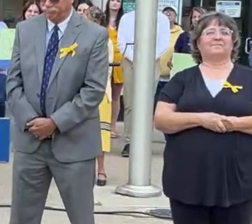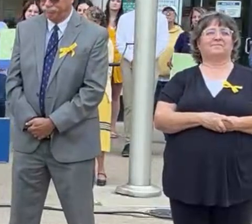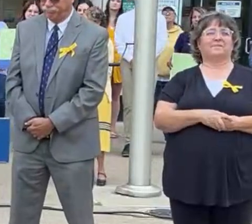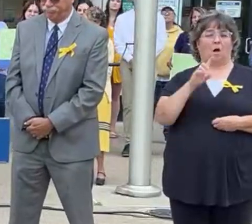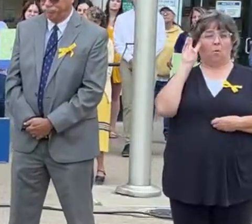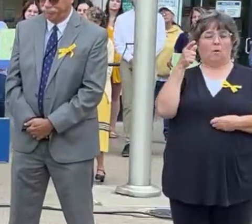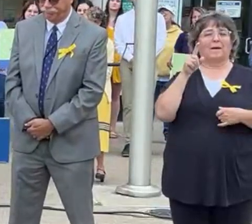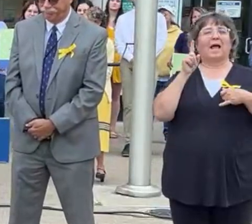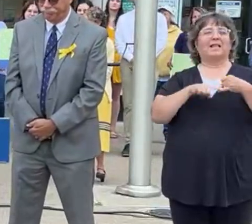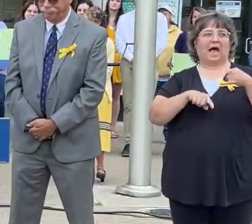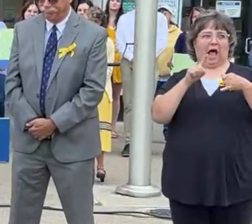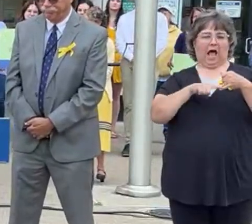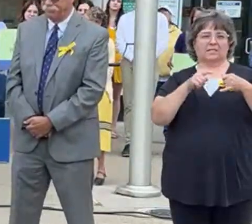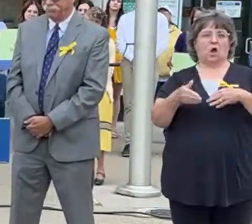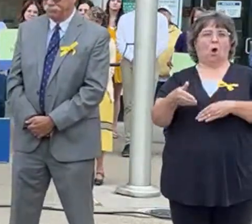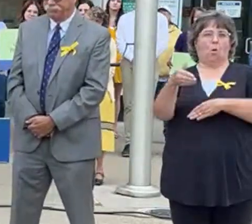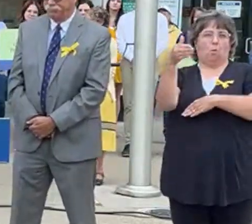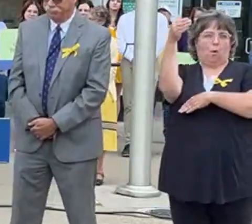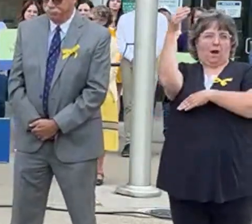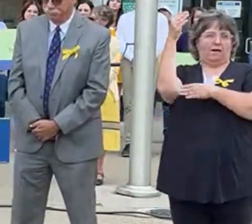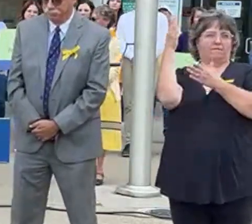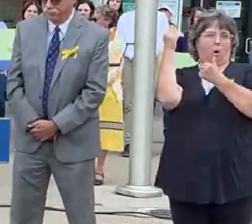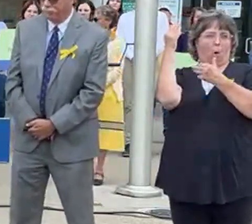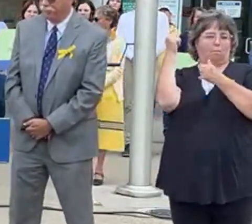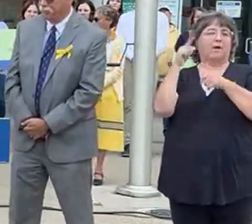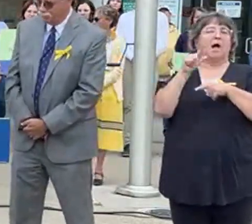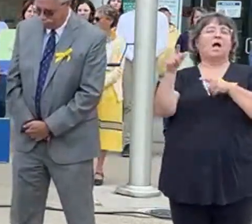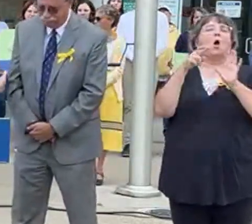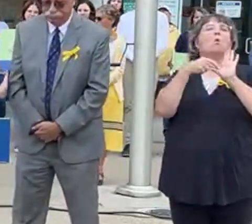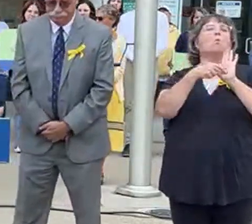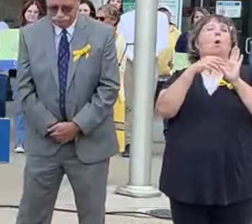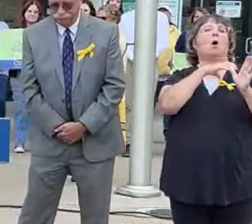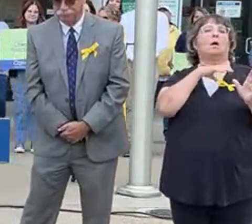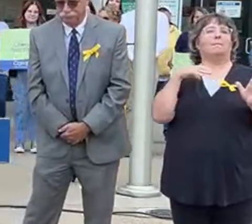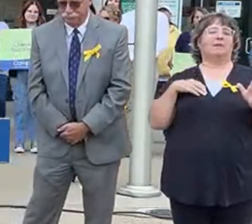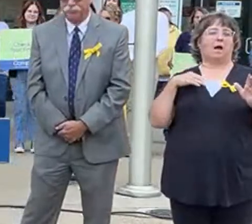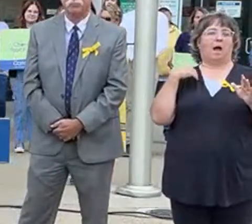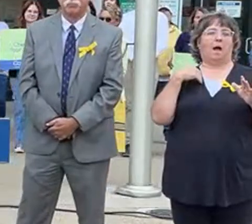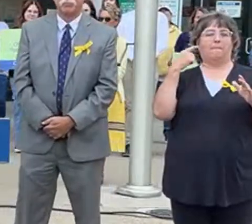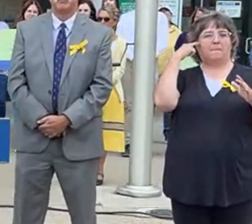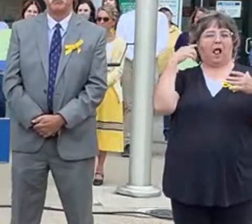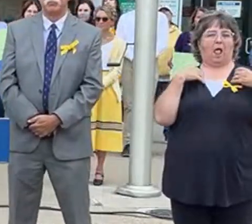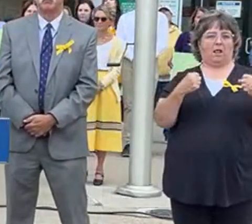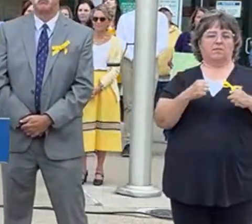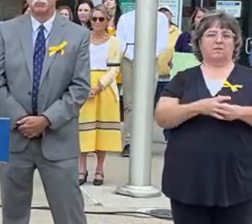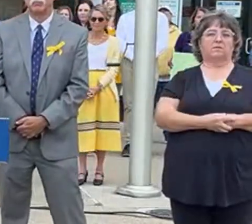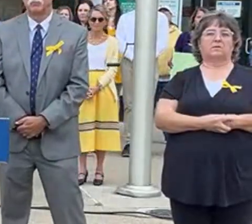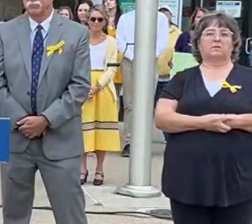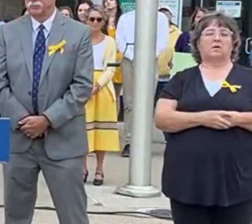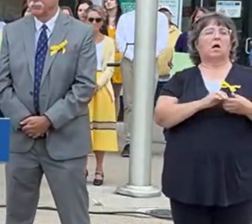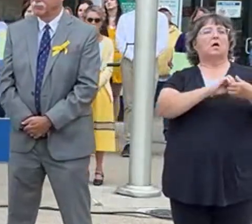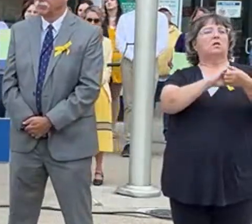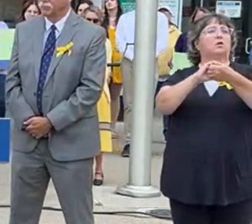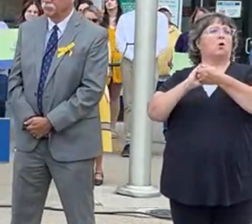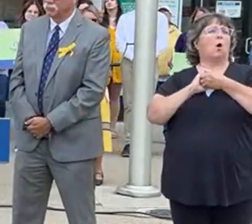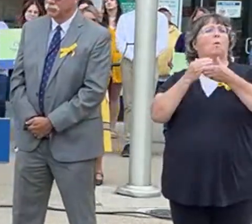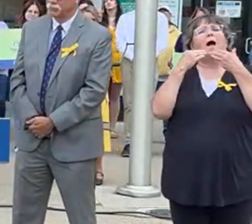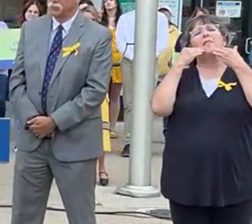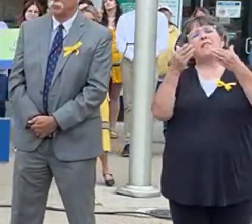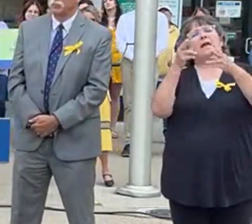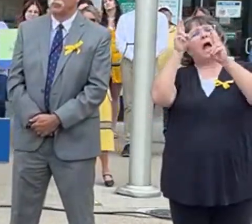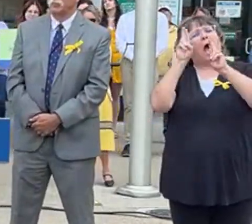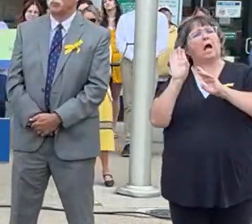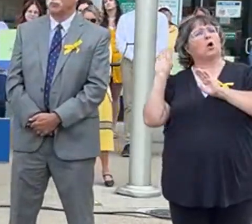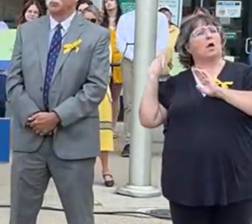This will be his last raising of the flag of hope ceremony in his role as the Commissioner of Mental Health. And the coalition wanted to thank and